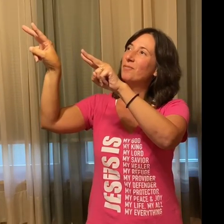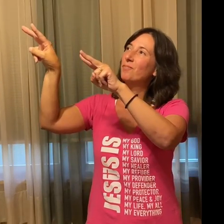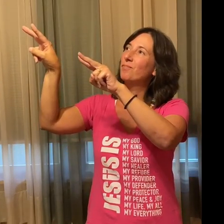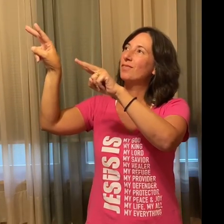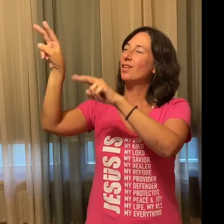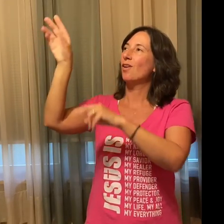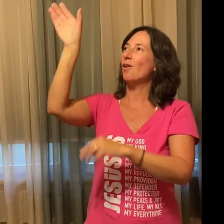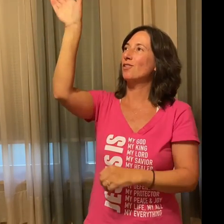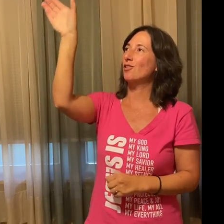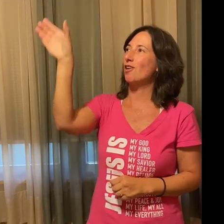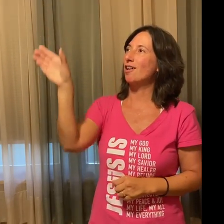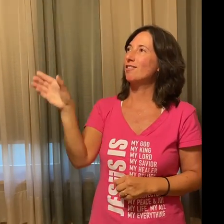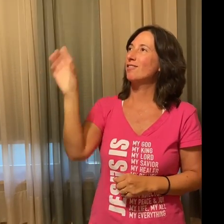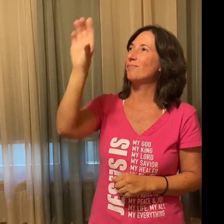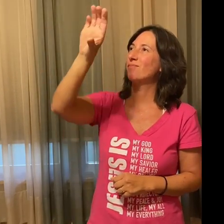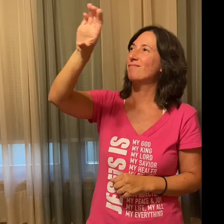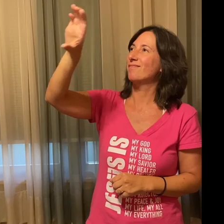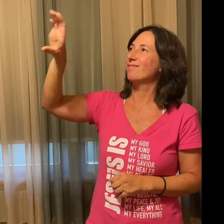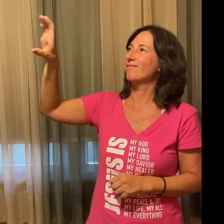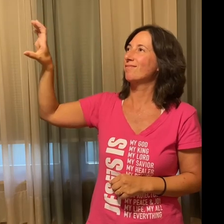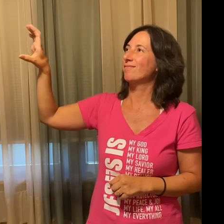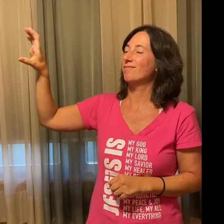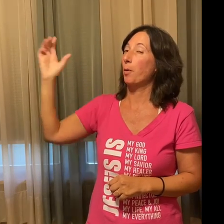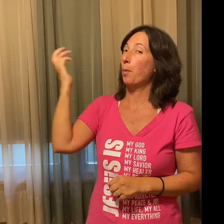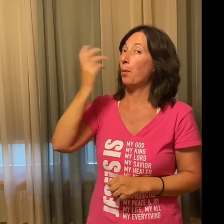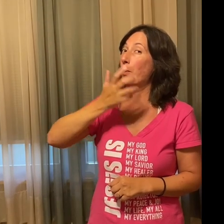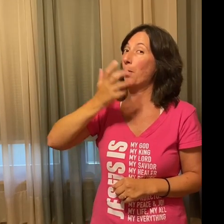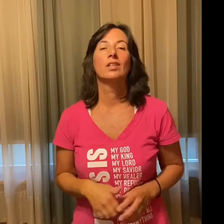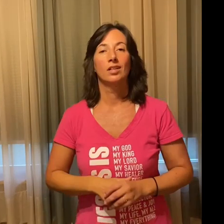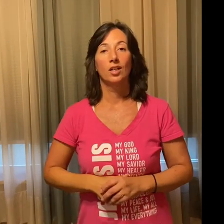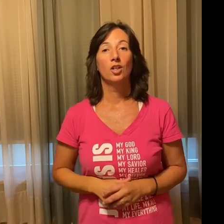eyes on the cross.